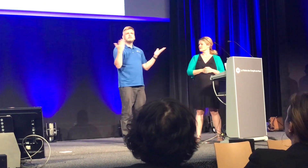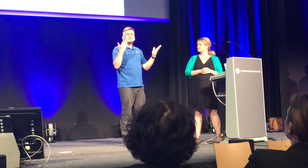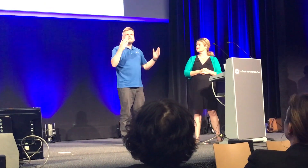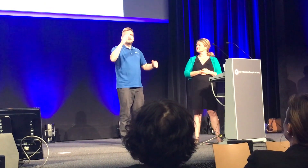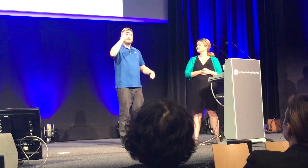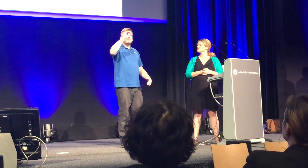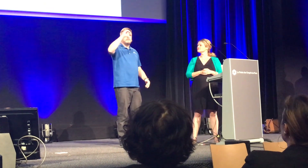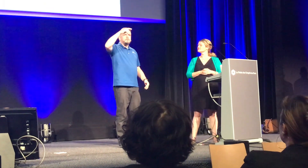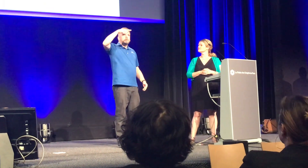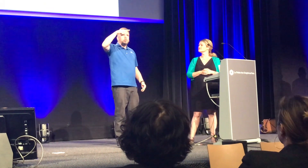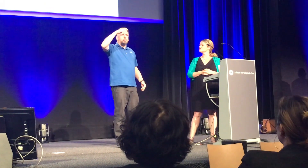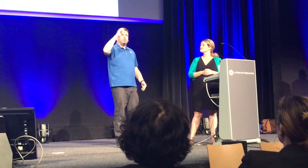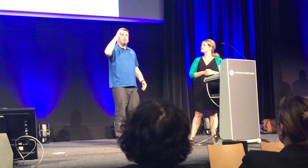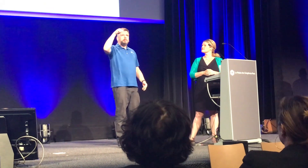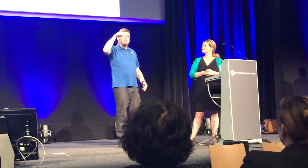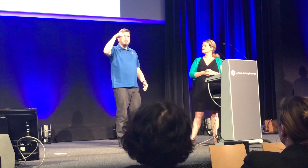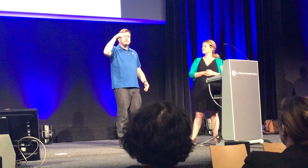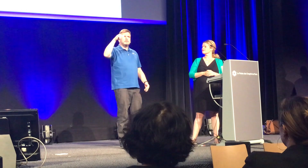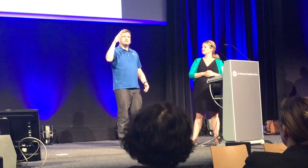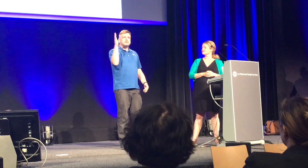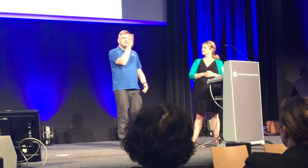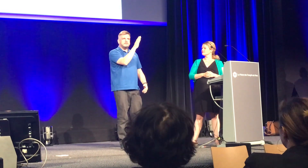We're here to talk to you about our Open Sign project.